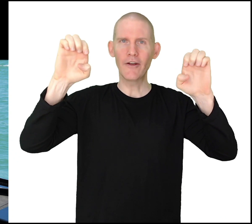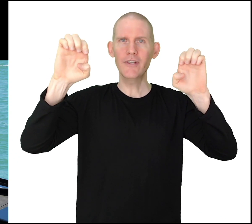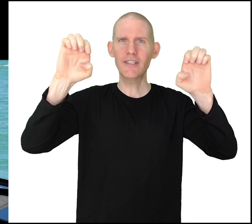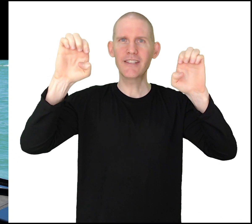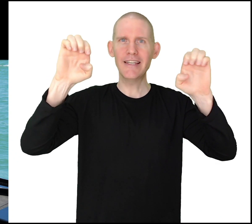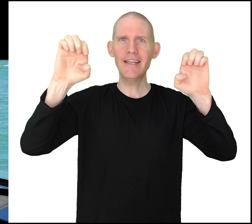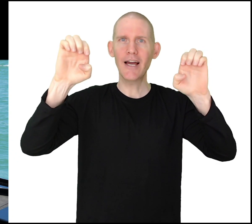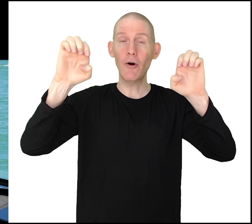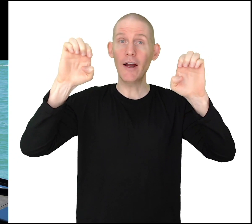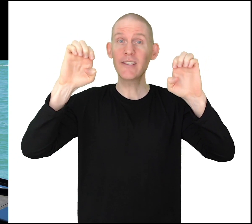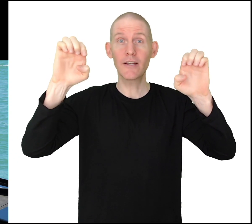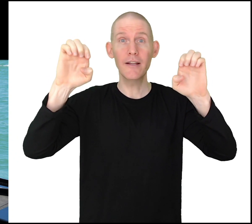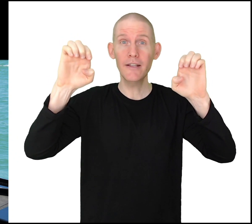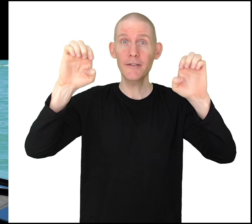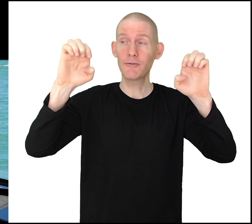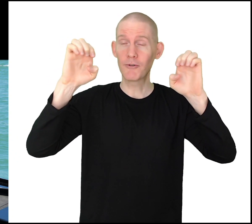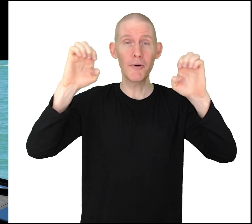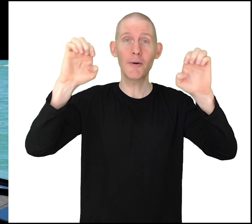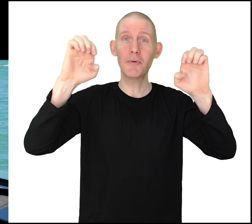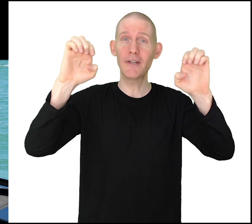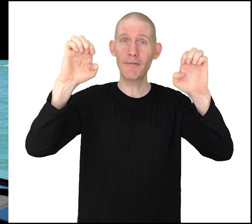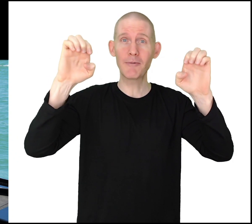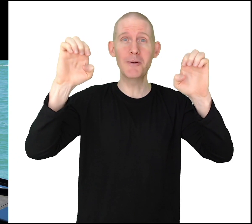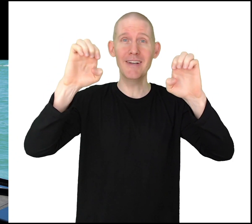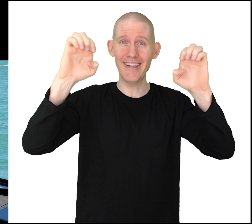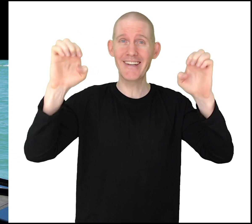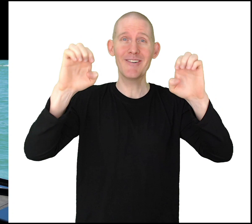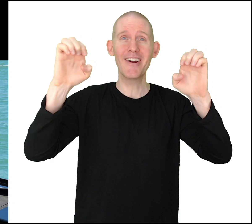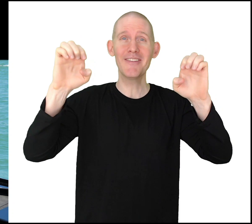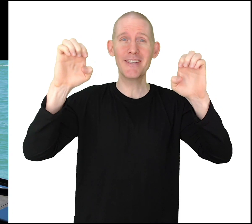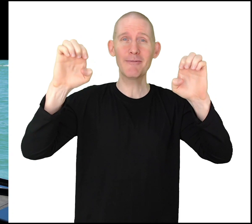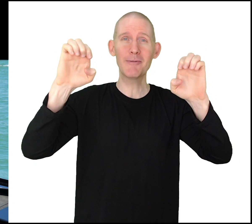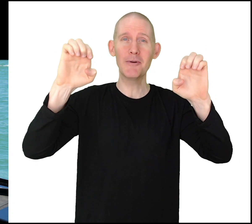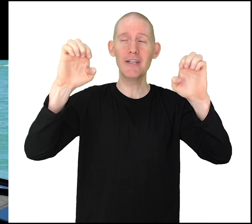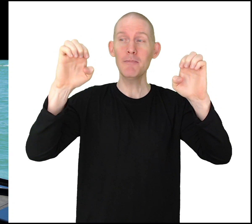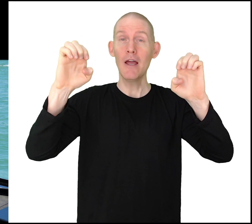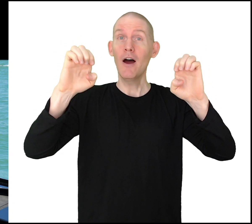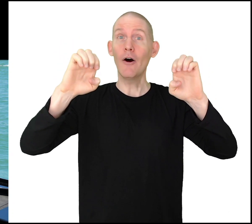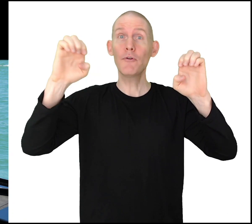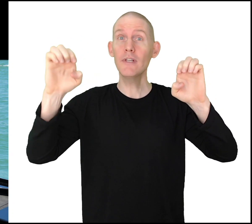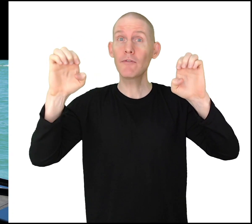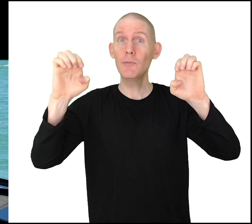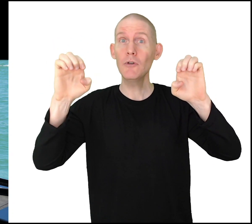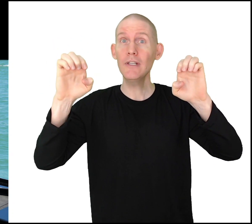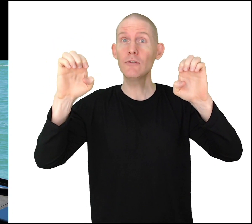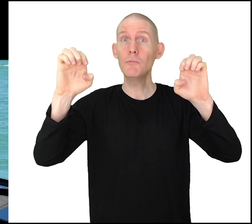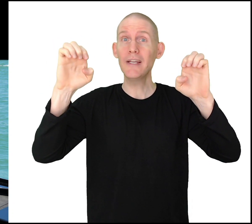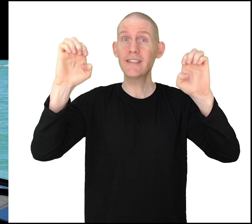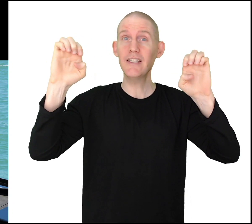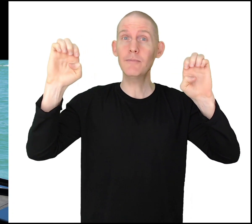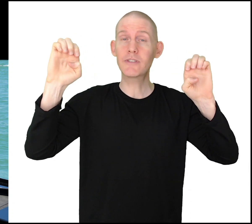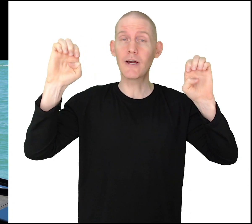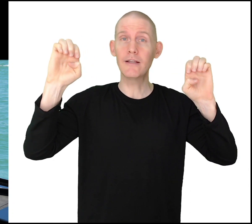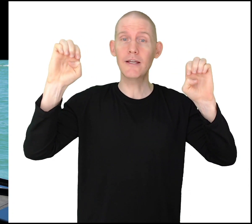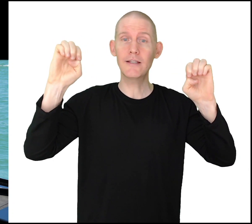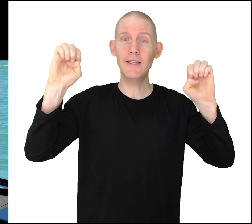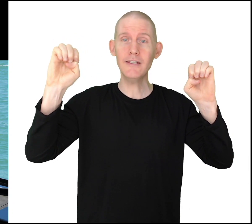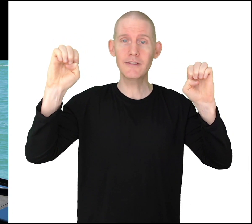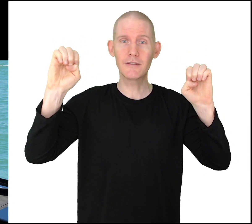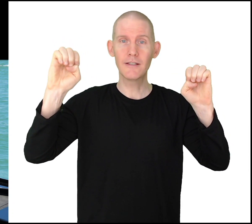this is an E, how I signed it, growing up in the deaf community, in and around the deaf community. Other deaf communities, you may see them sign like this. All